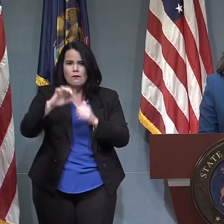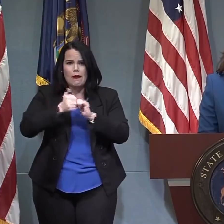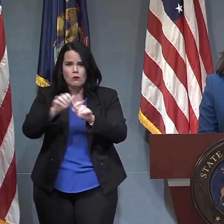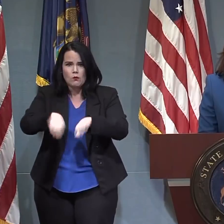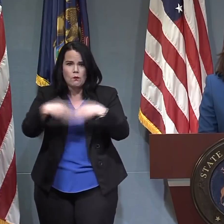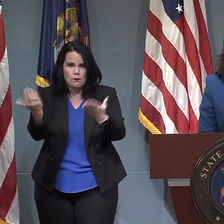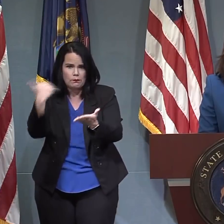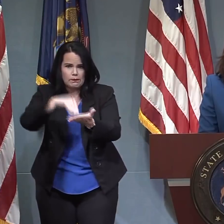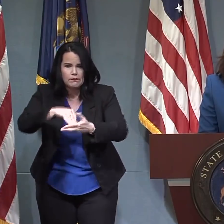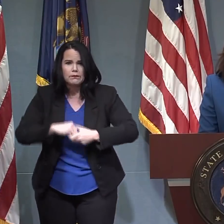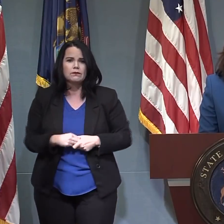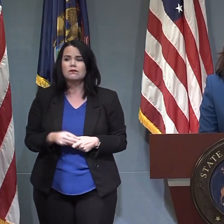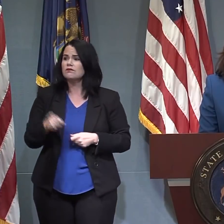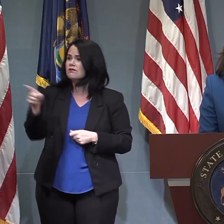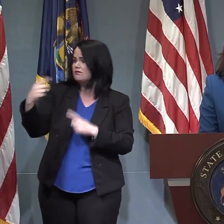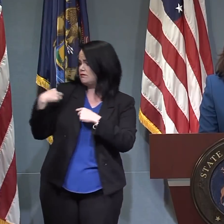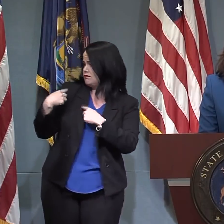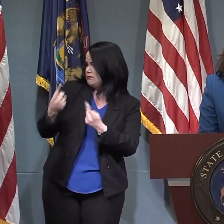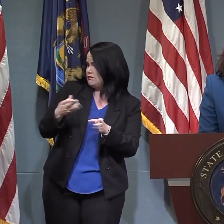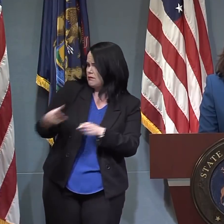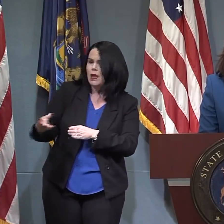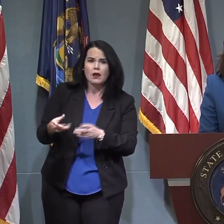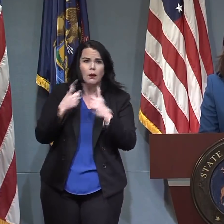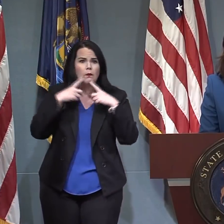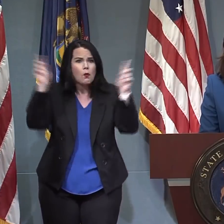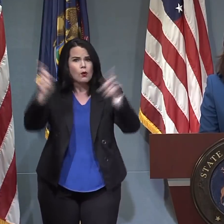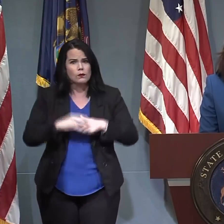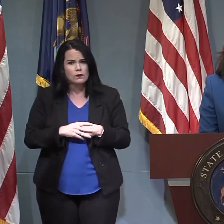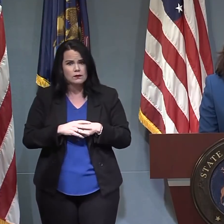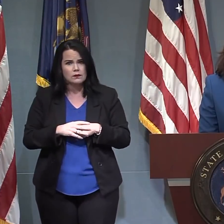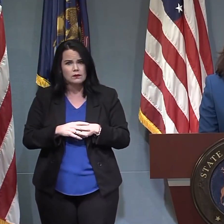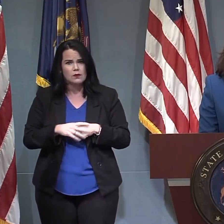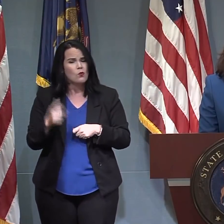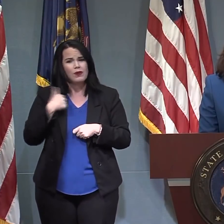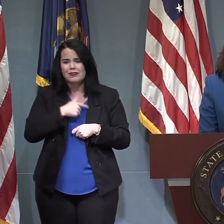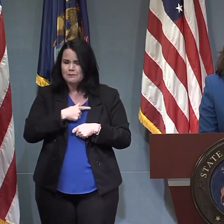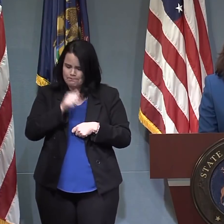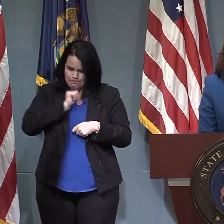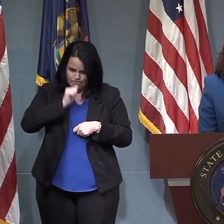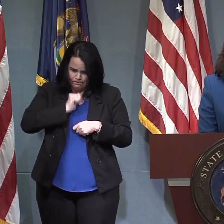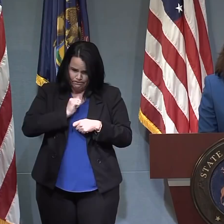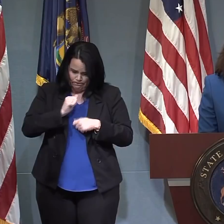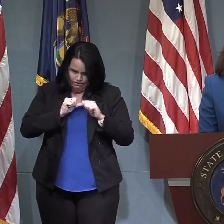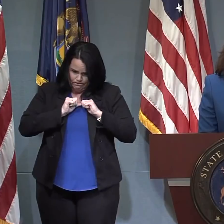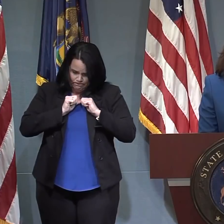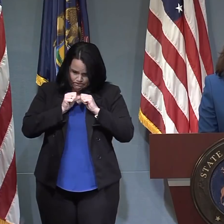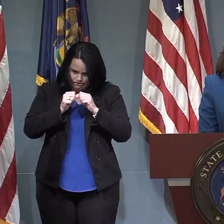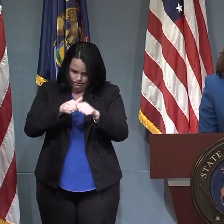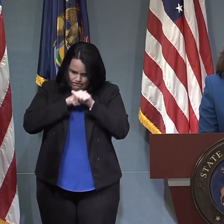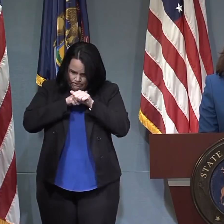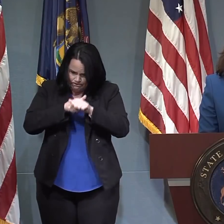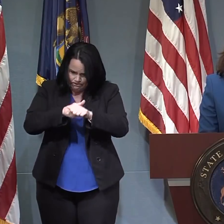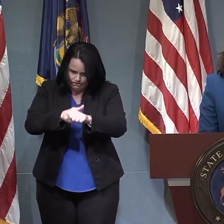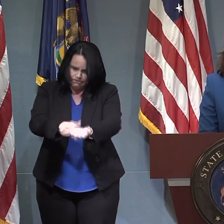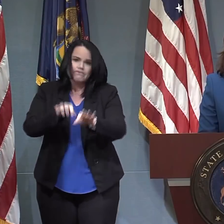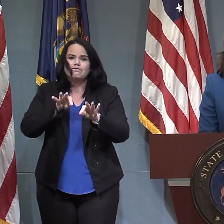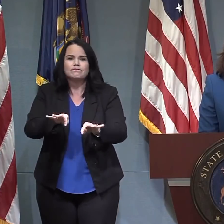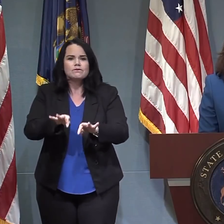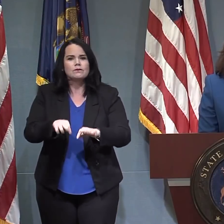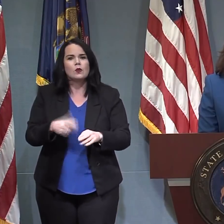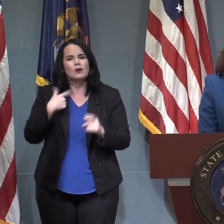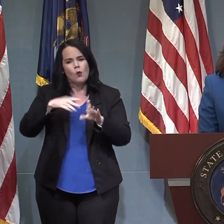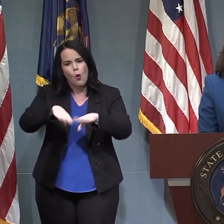worked. We need to stay the course and do this in a smart way, and everyone needs to continue doing their part.